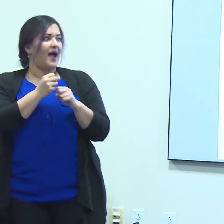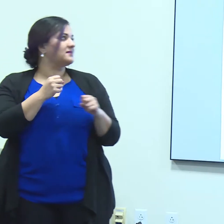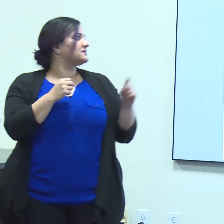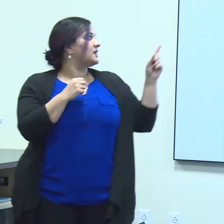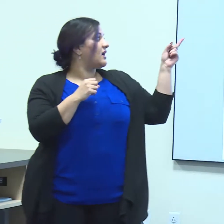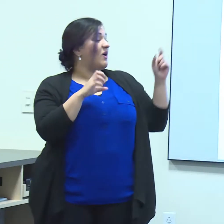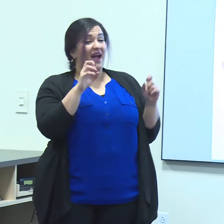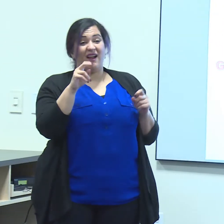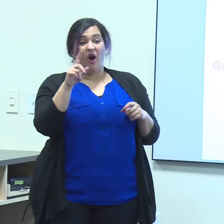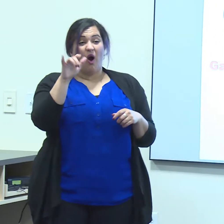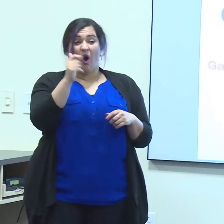to illnesses.